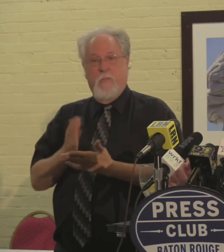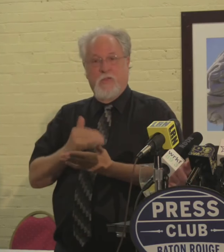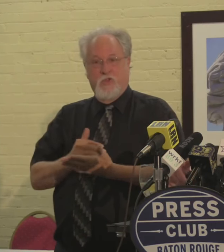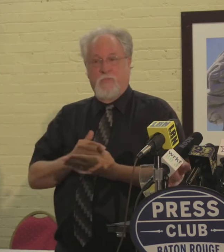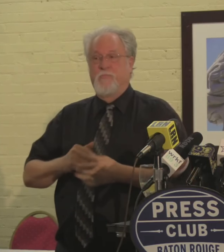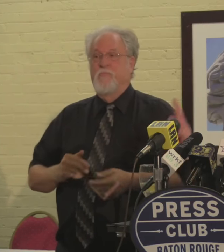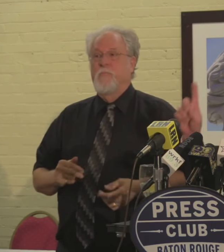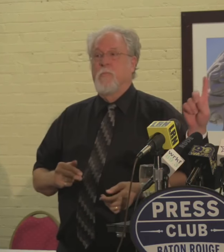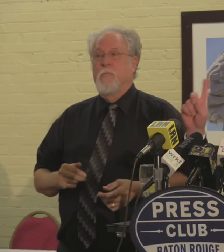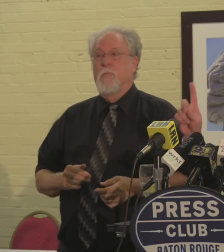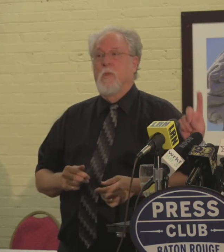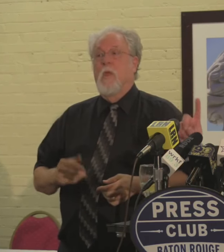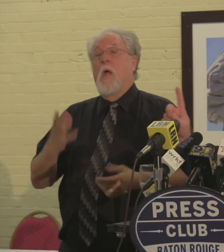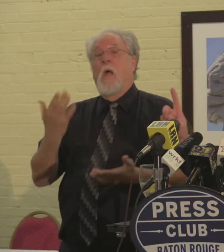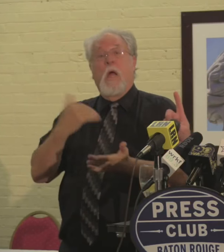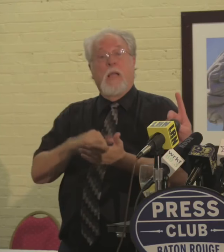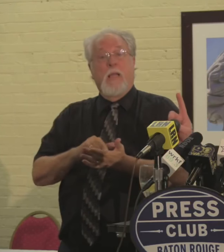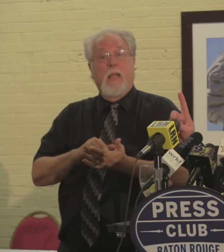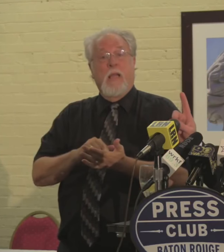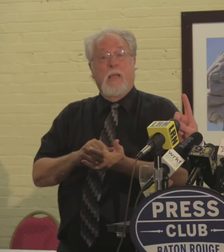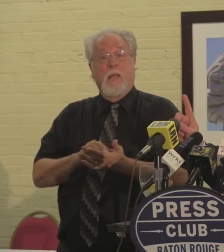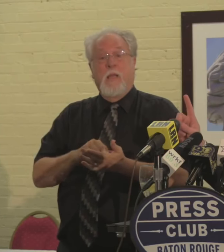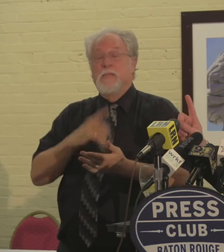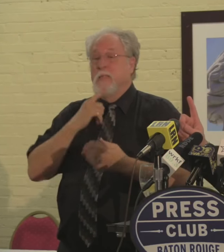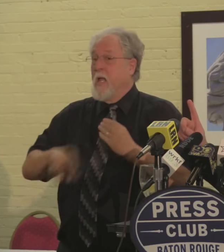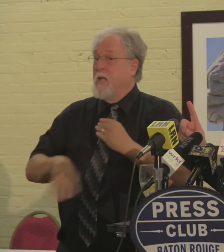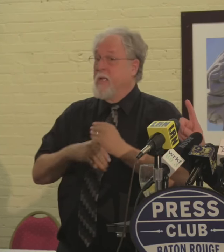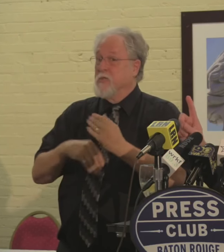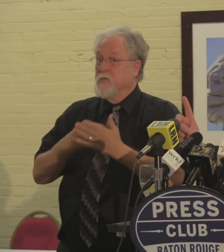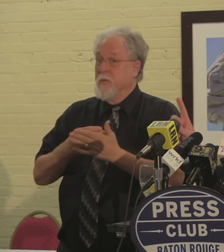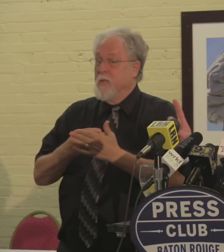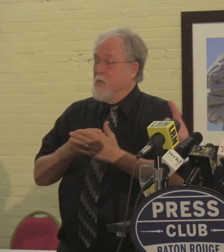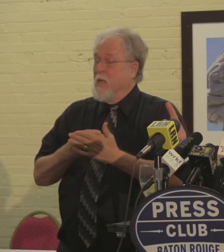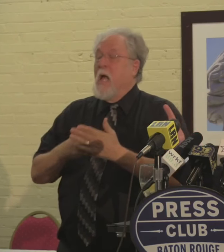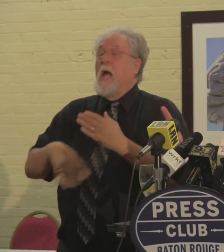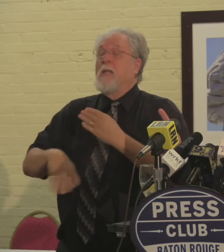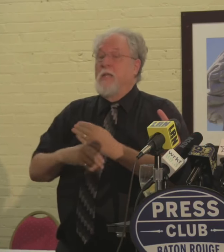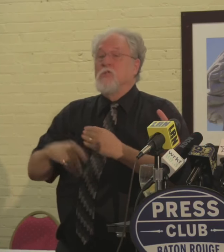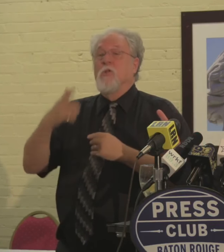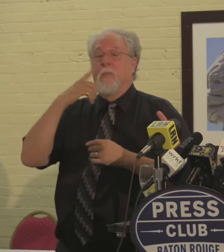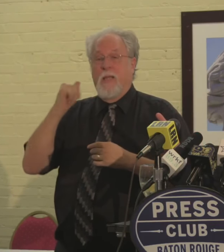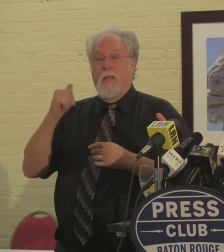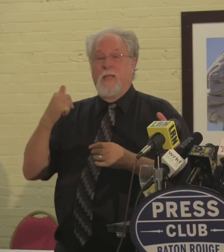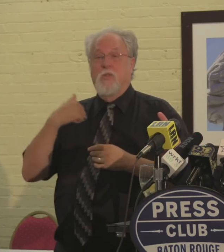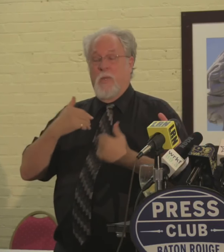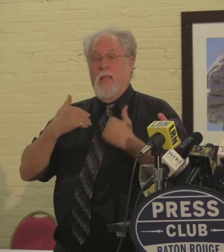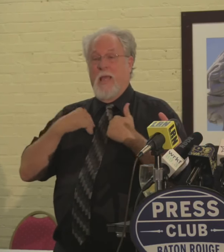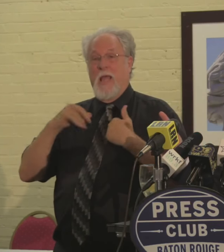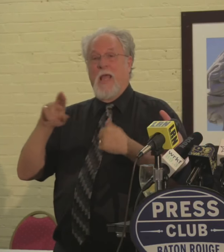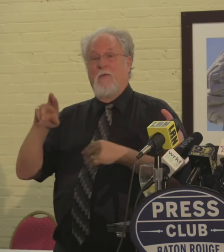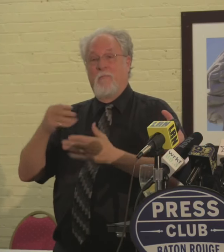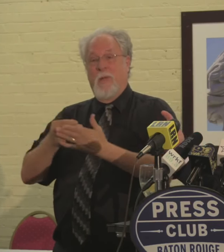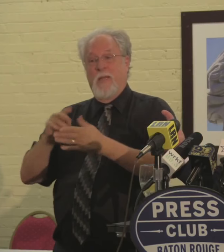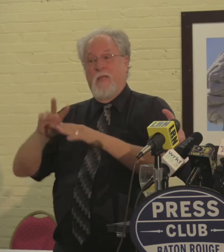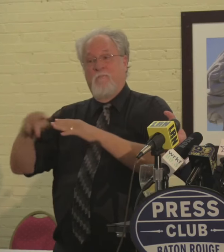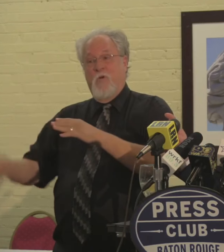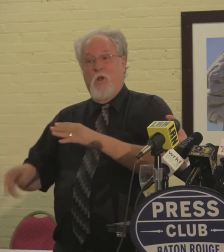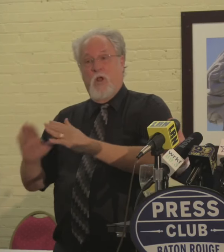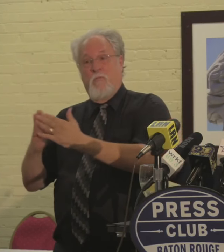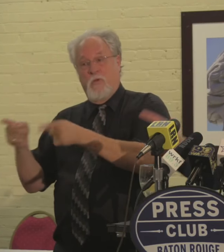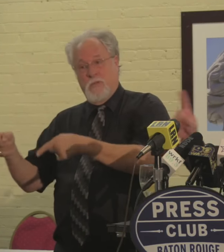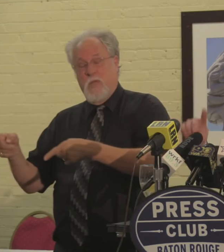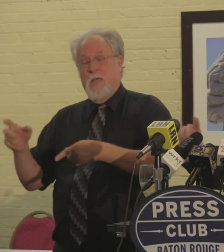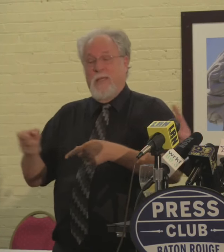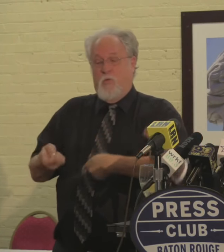the budget. And again, when I say additional revenue, it's additional only because we have revenue falling off the books. We're trying